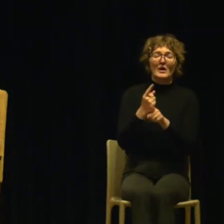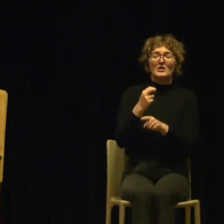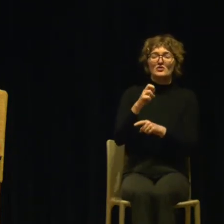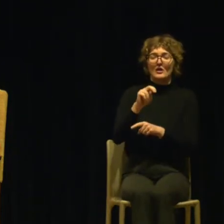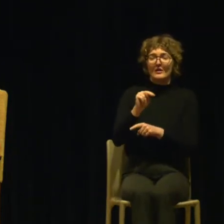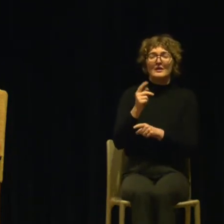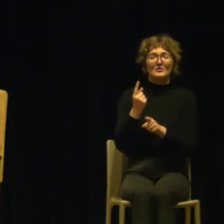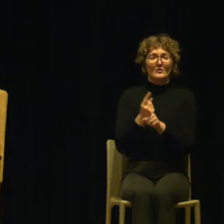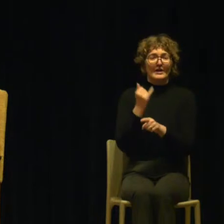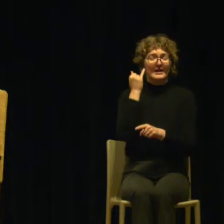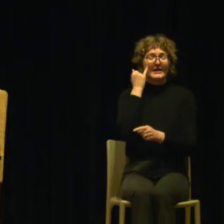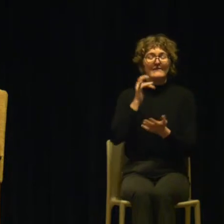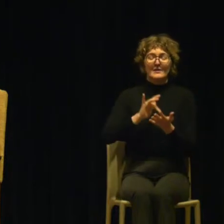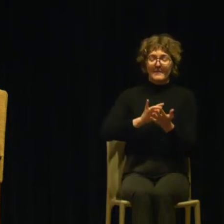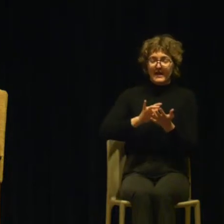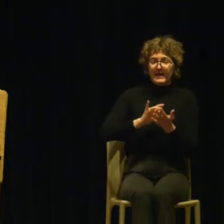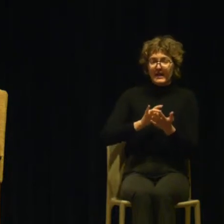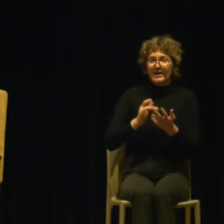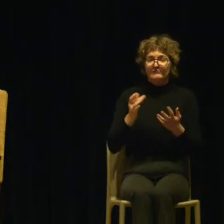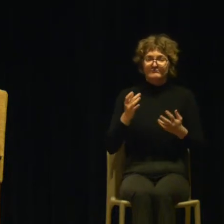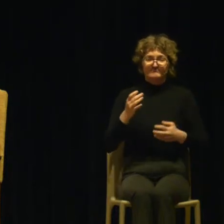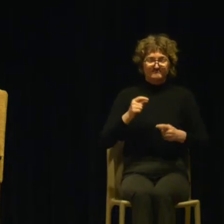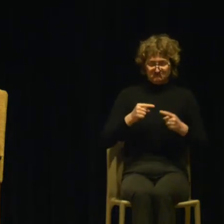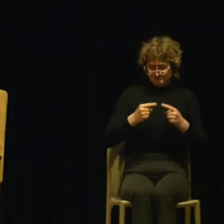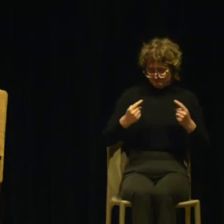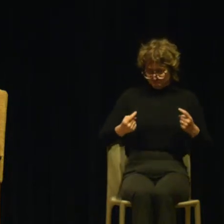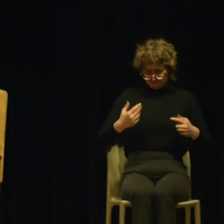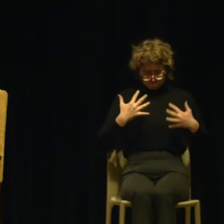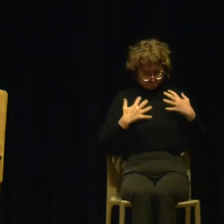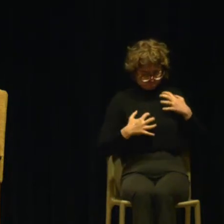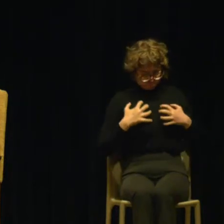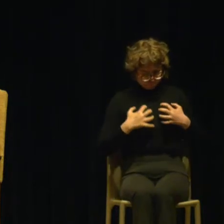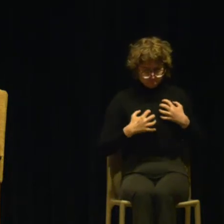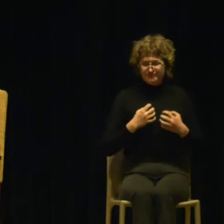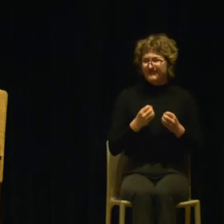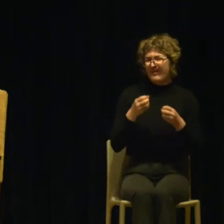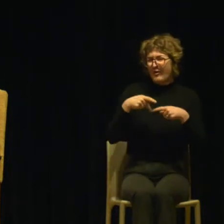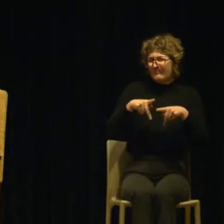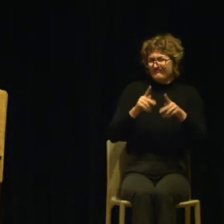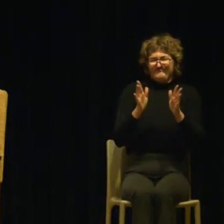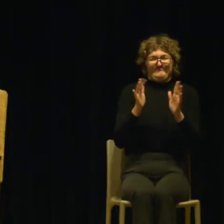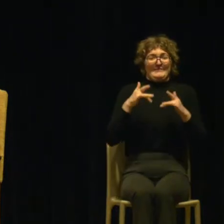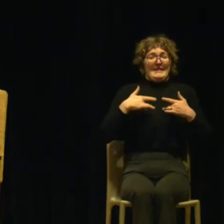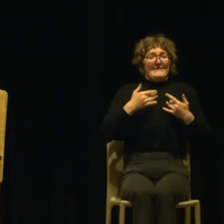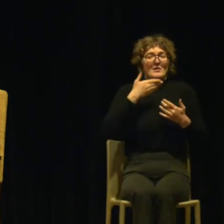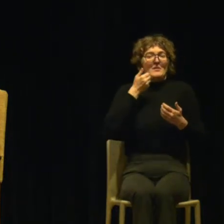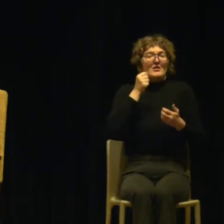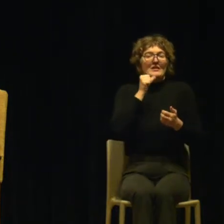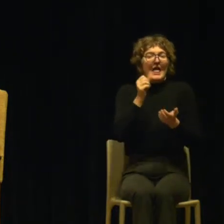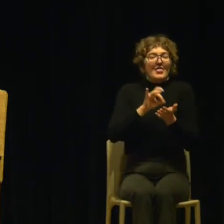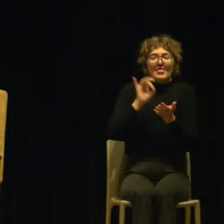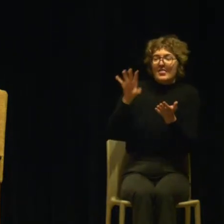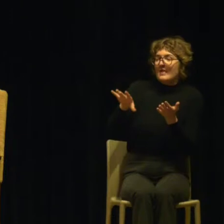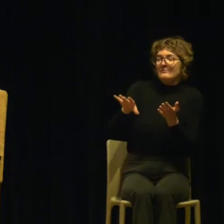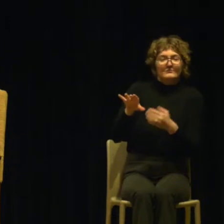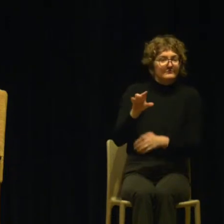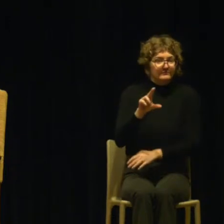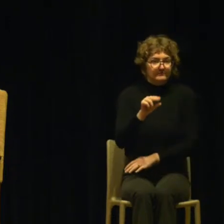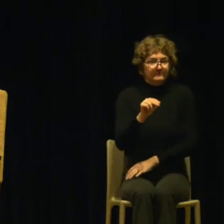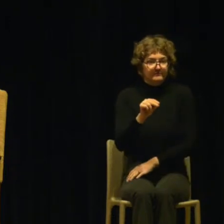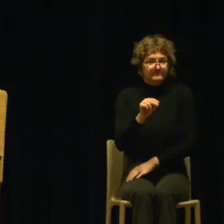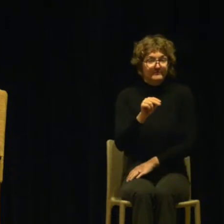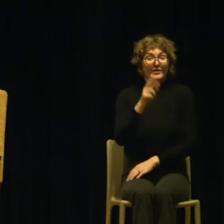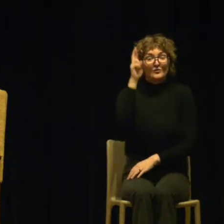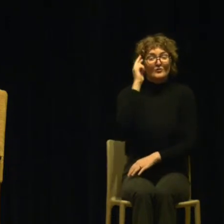a medication does not agree with you, that's not your opportunity to say, well, then I feel better not taking it. There's a